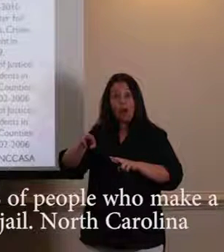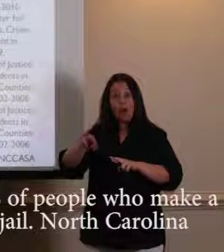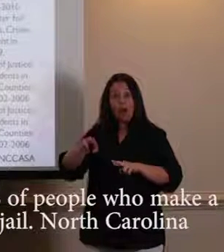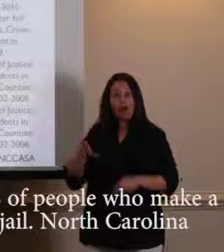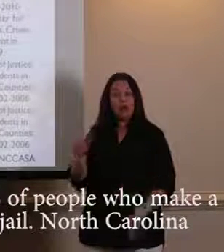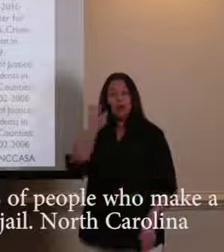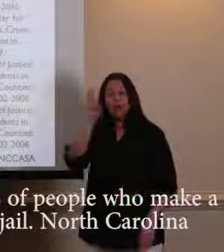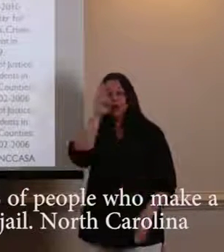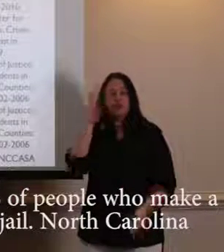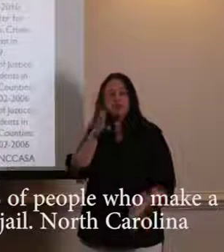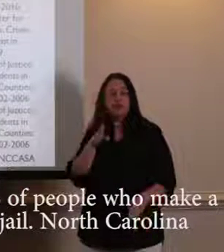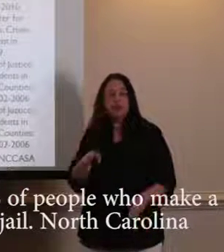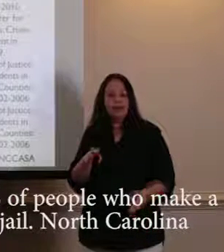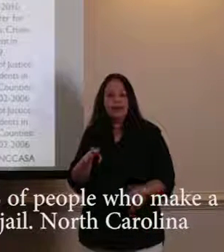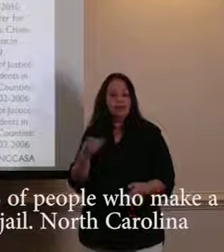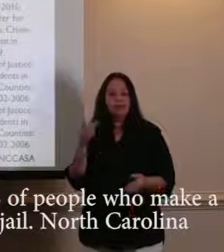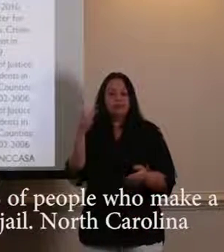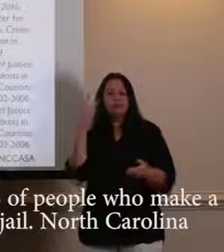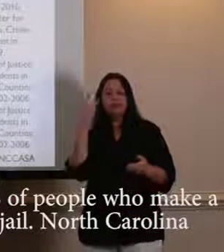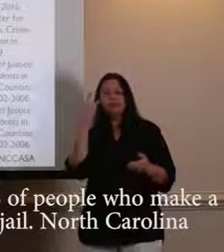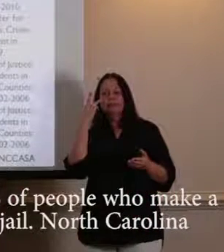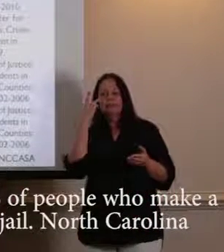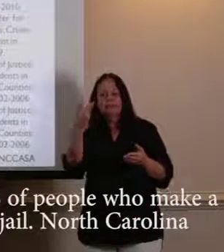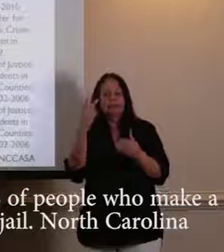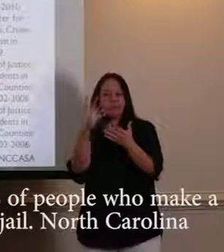never see a day in jail. So,